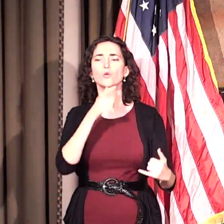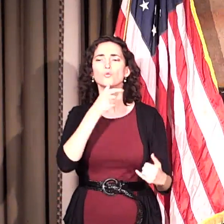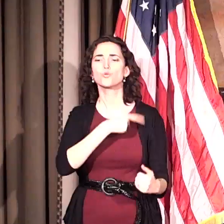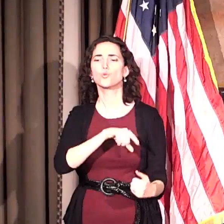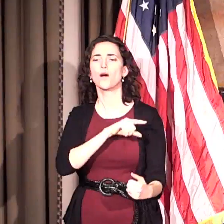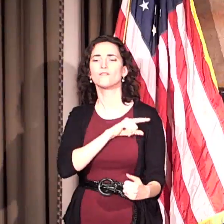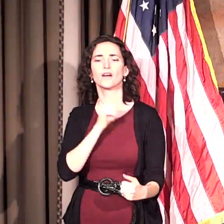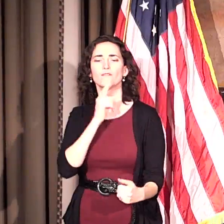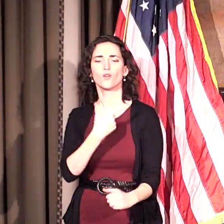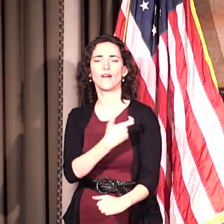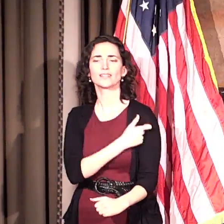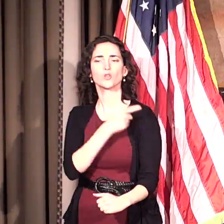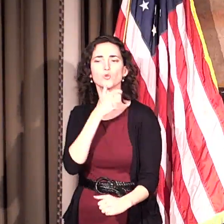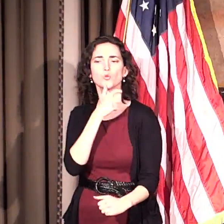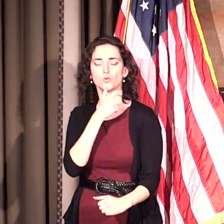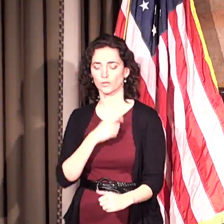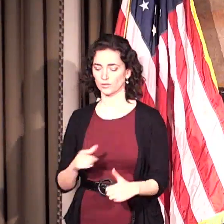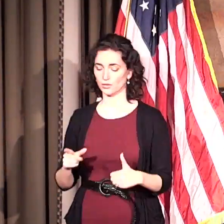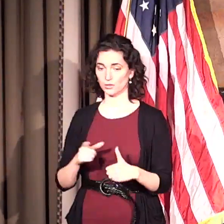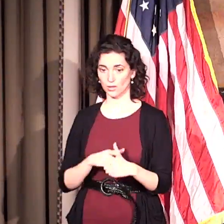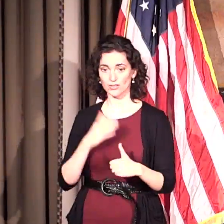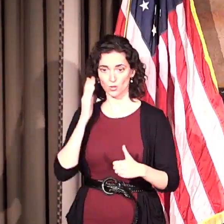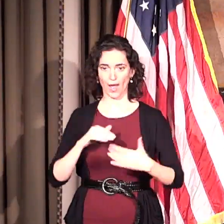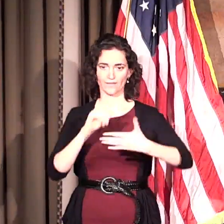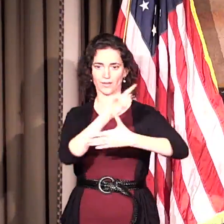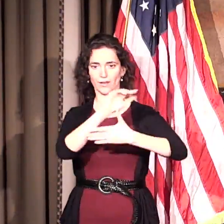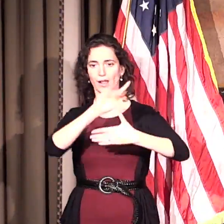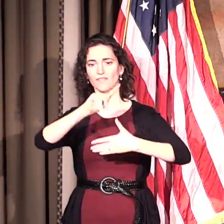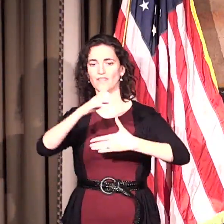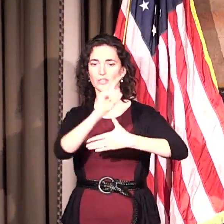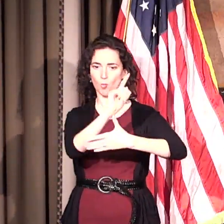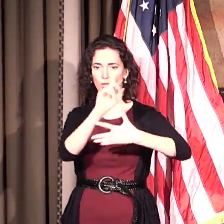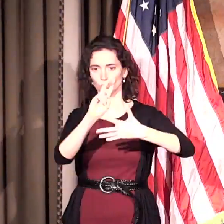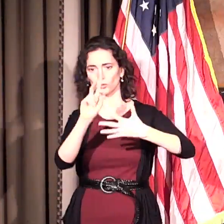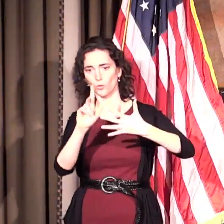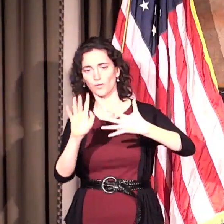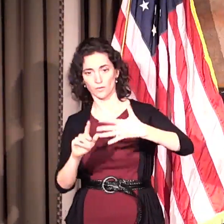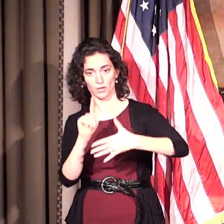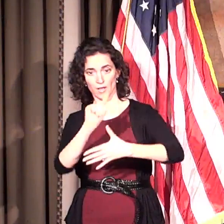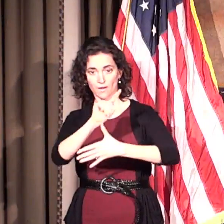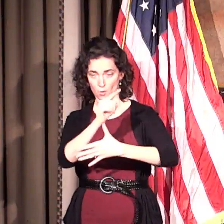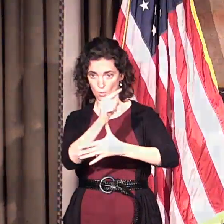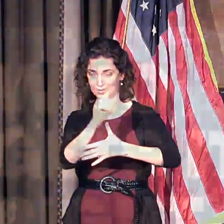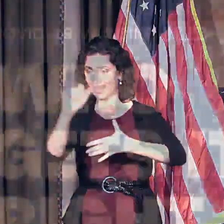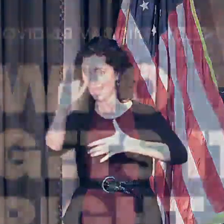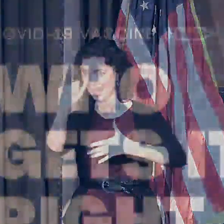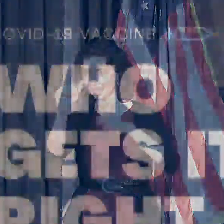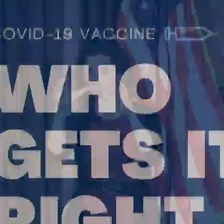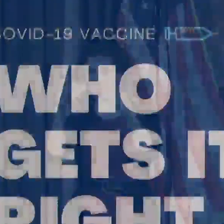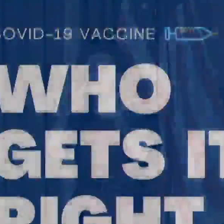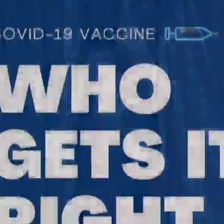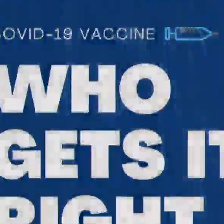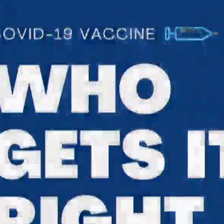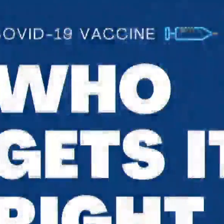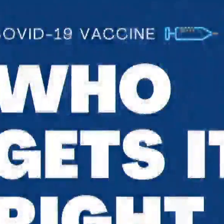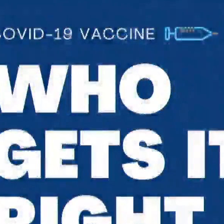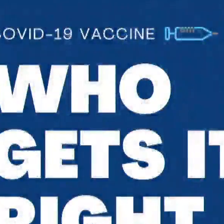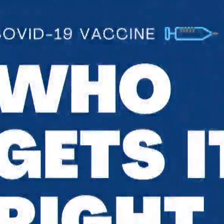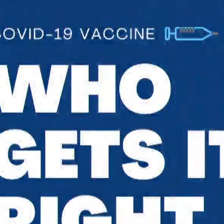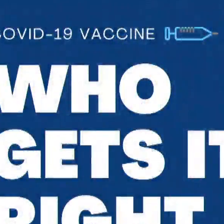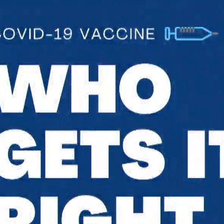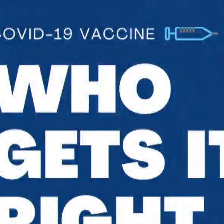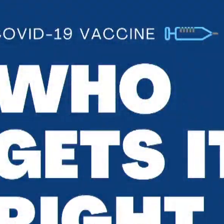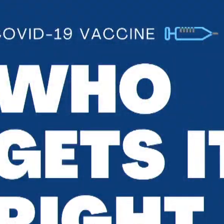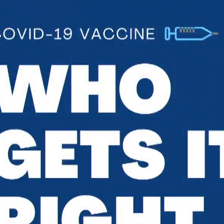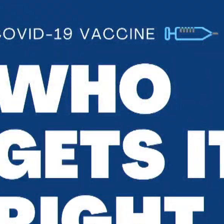vaccine. In Phase 1A, it was hospital personnel, nursing home and long-term care facility residents